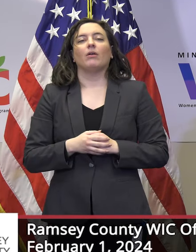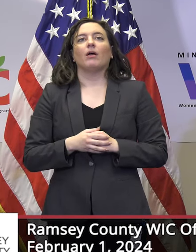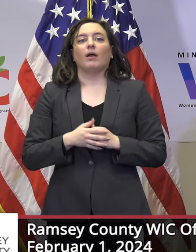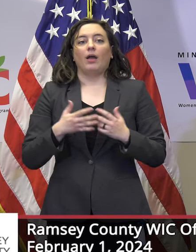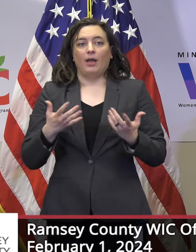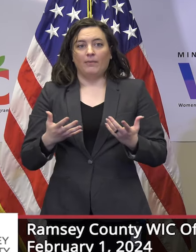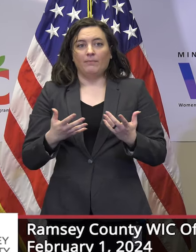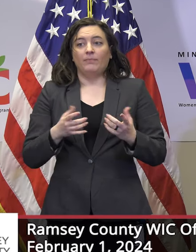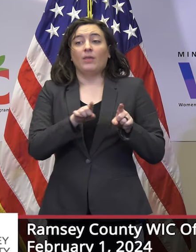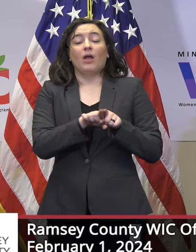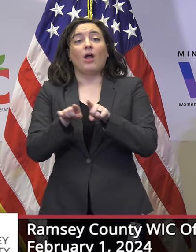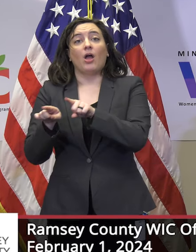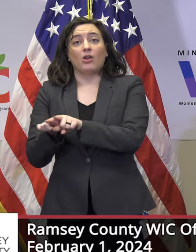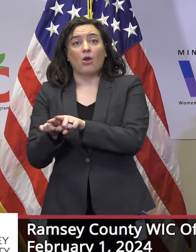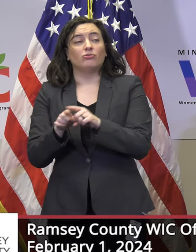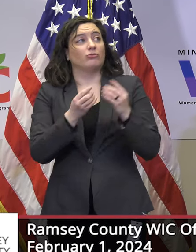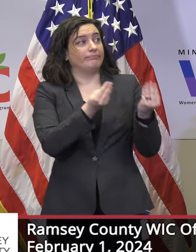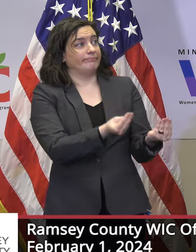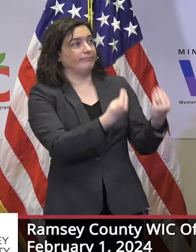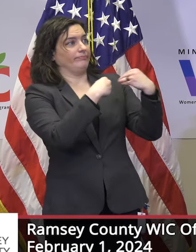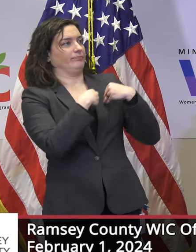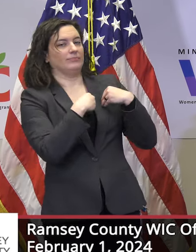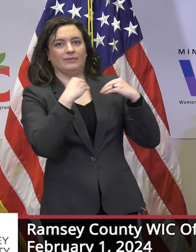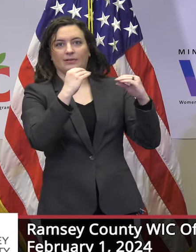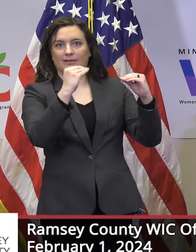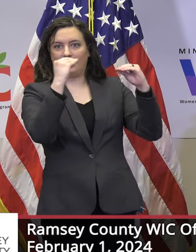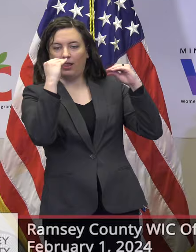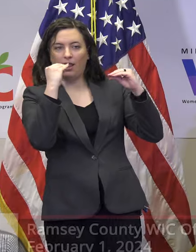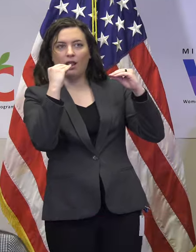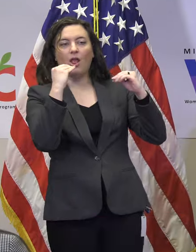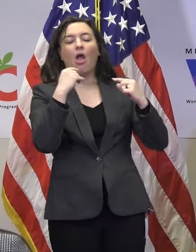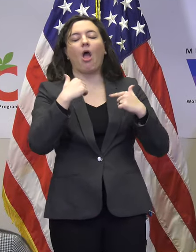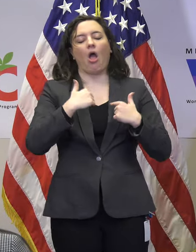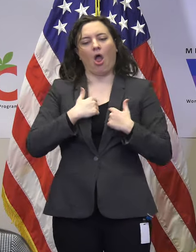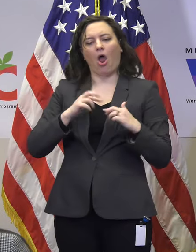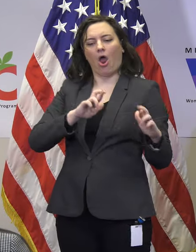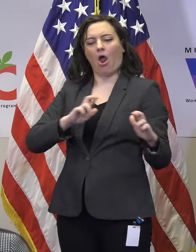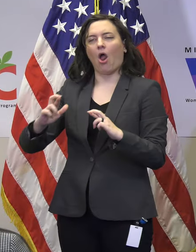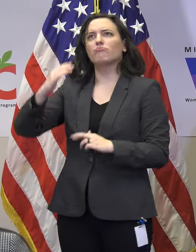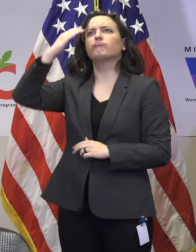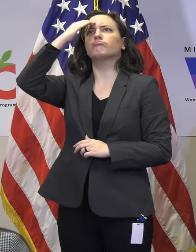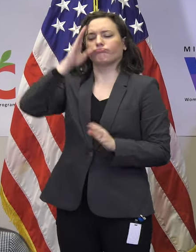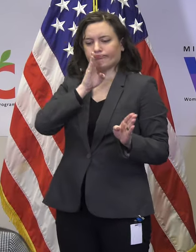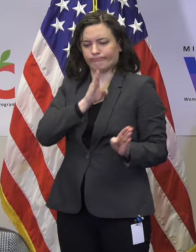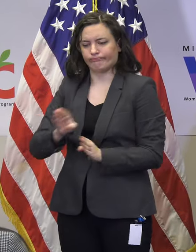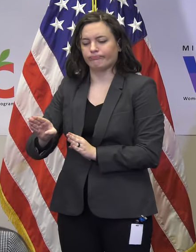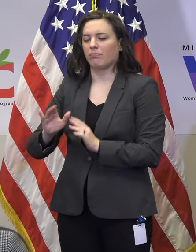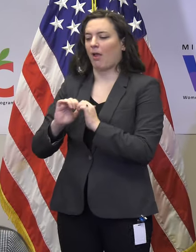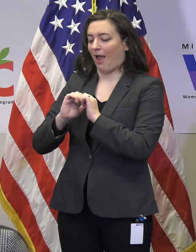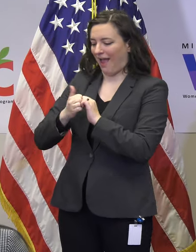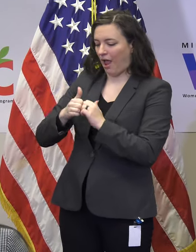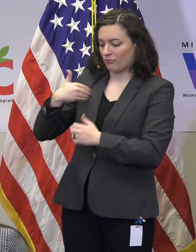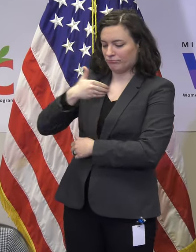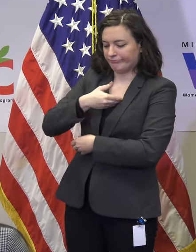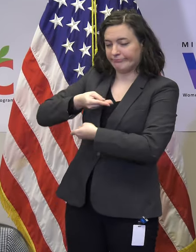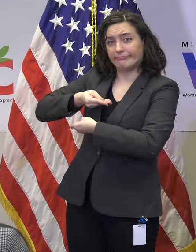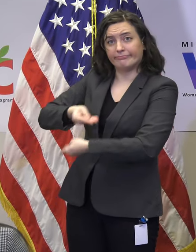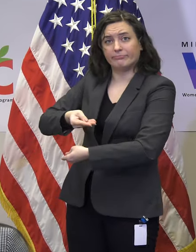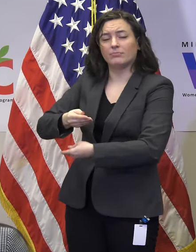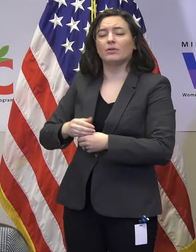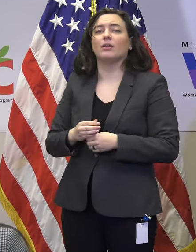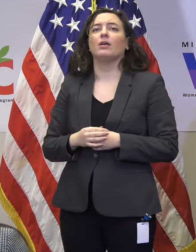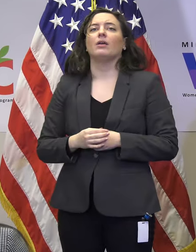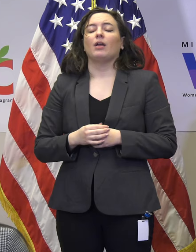And also WIC provided me with breastfeeding education so that I can be prepared after I gave birth how to breastfeed.